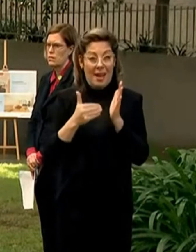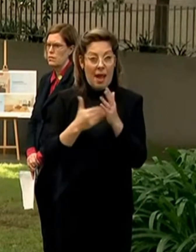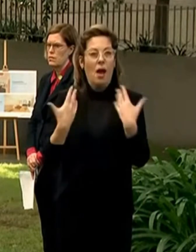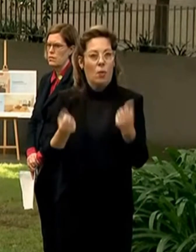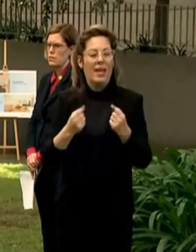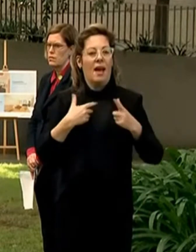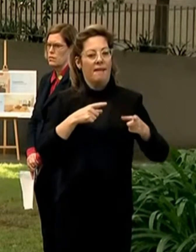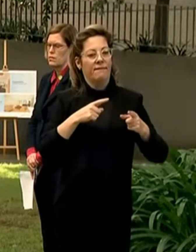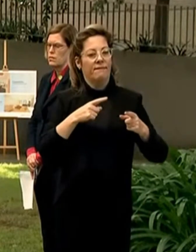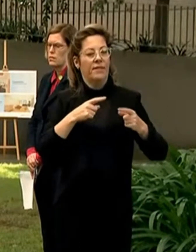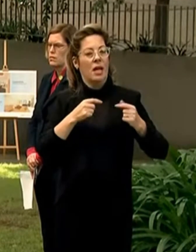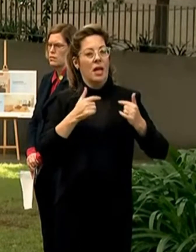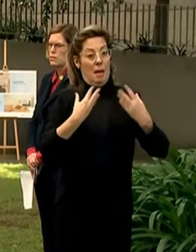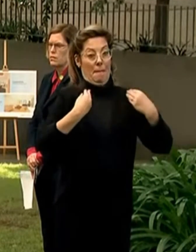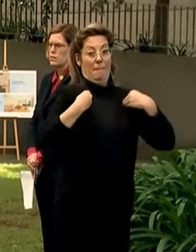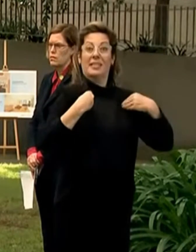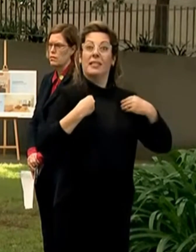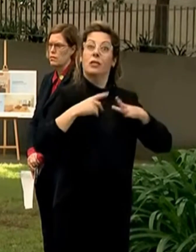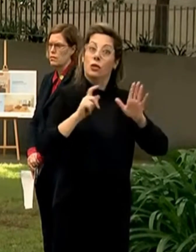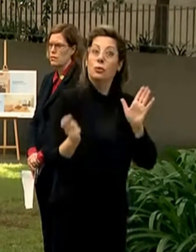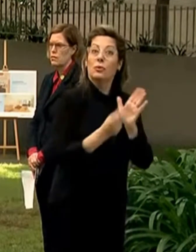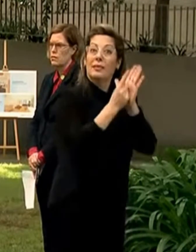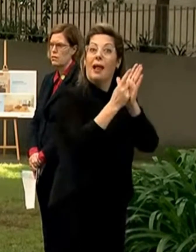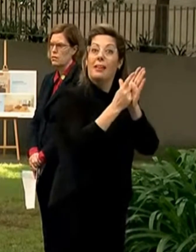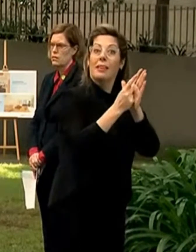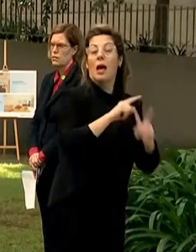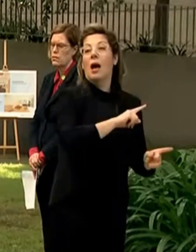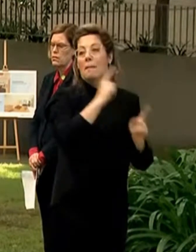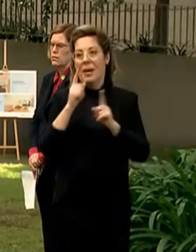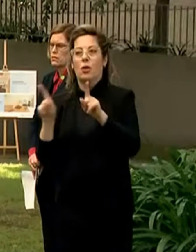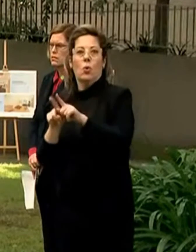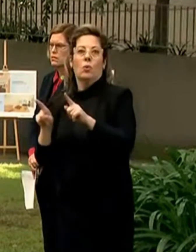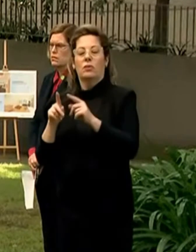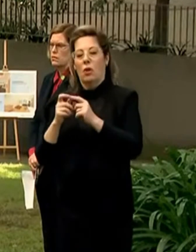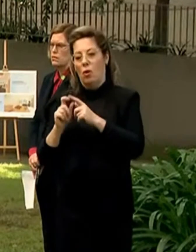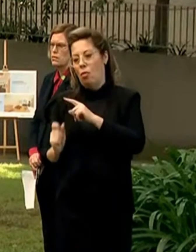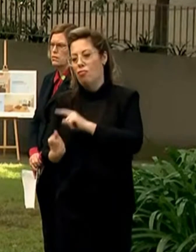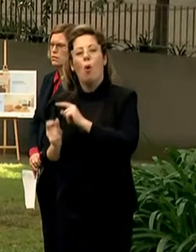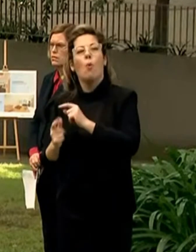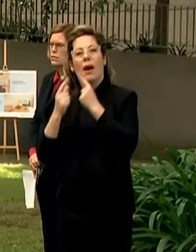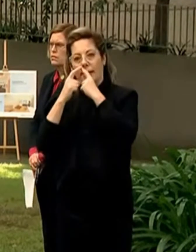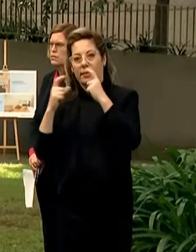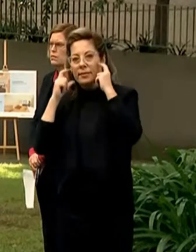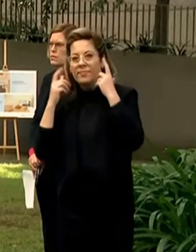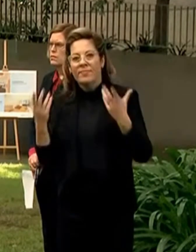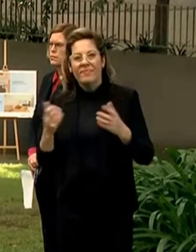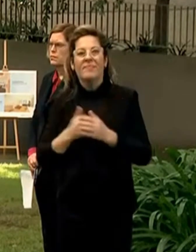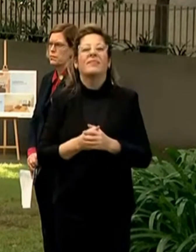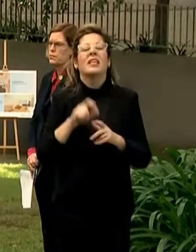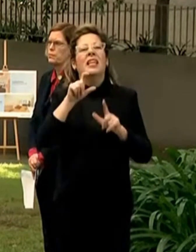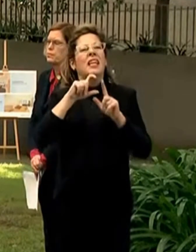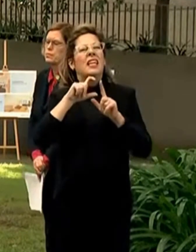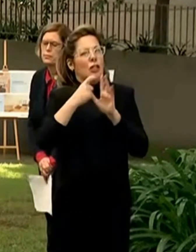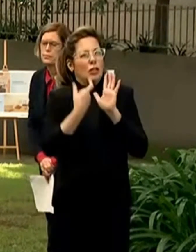South Wales that we didn't have before. Obviously, they're not as they're distinct from the surgical mask which our health professionals have to wear because they are